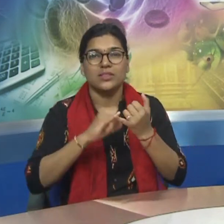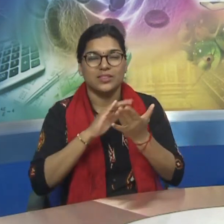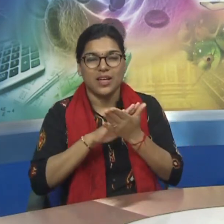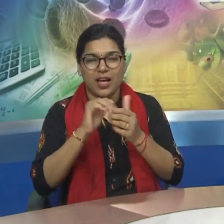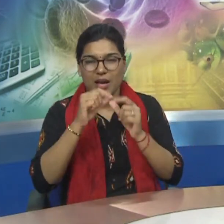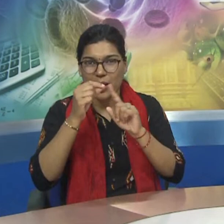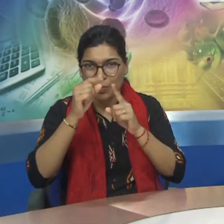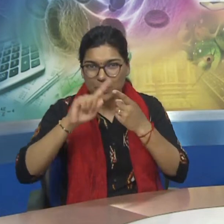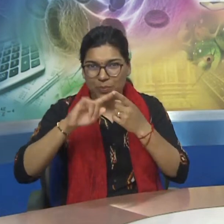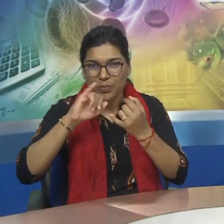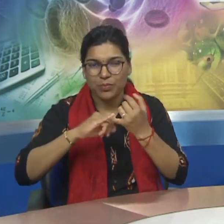Auto shapes.